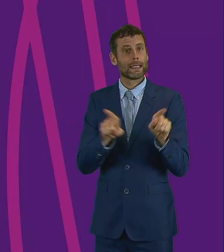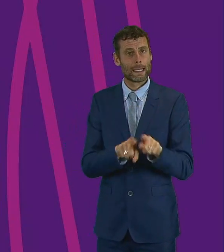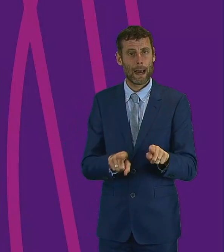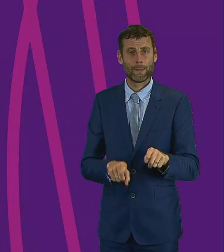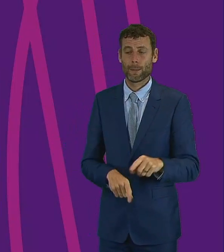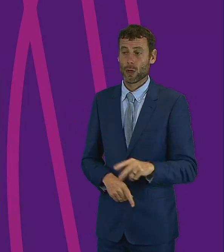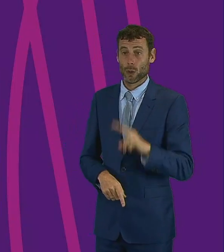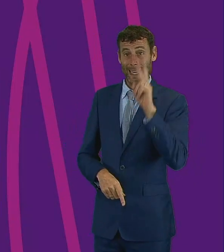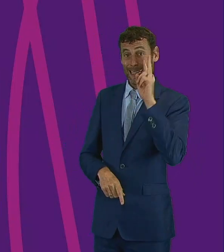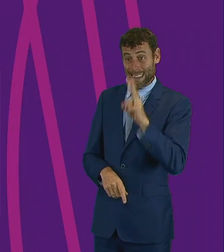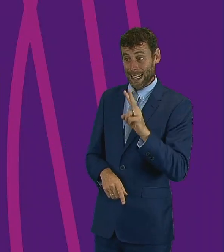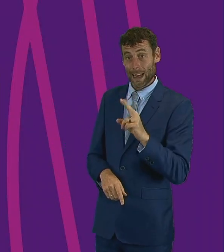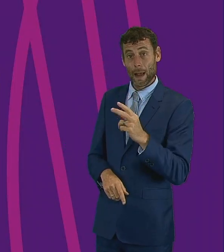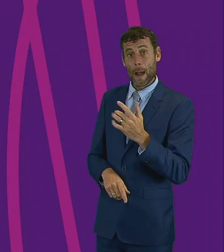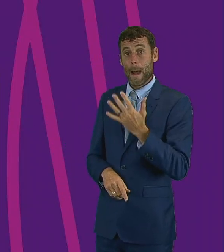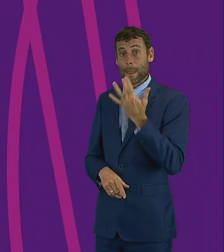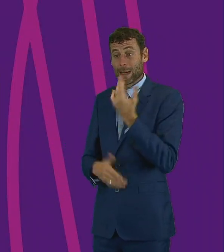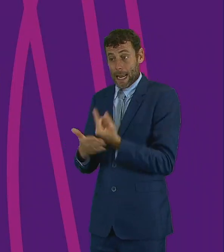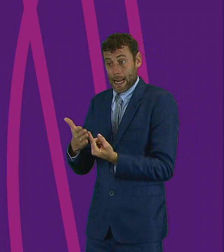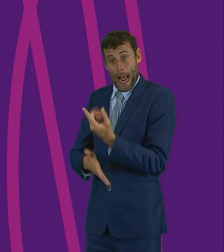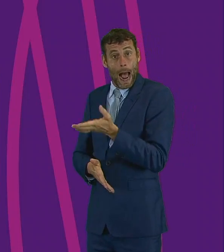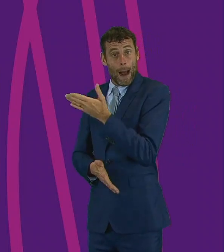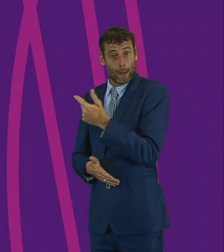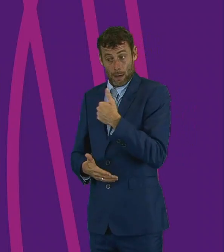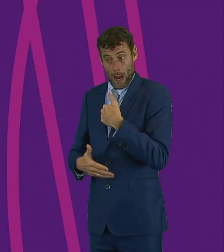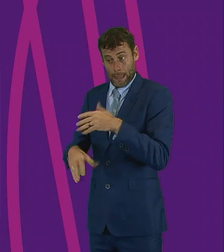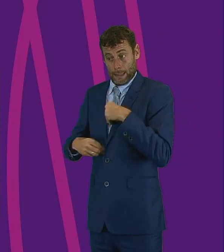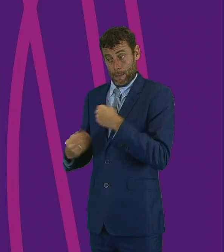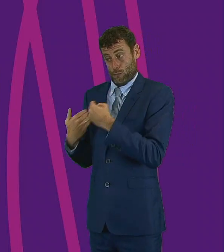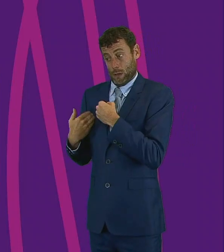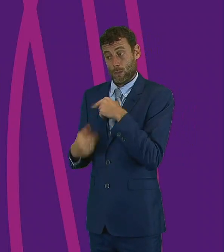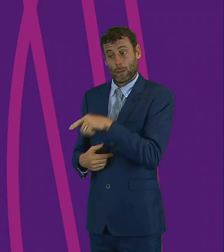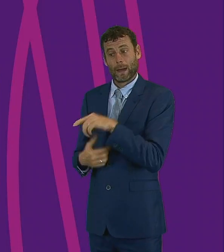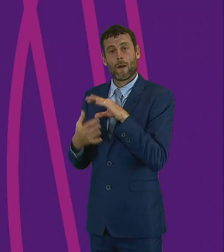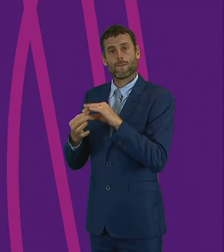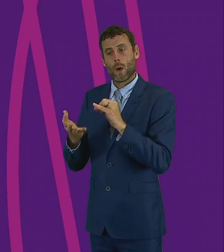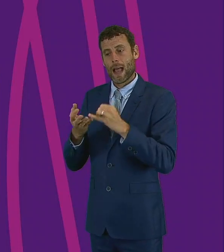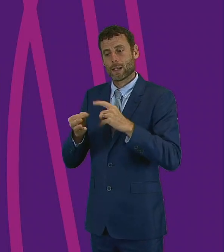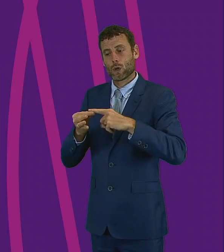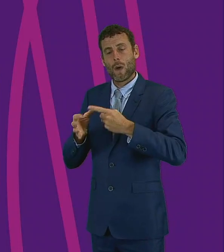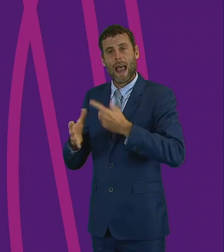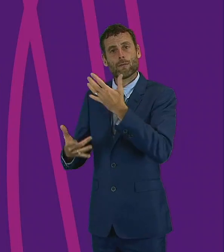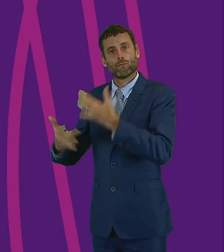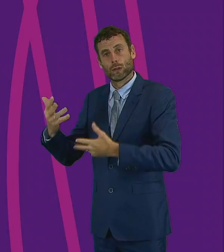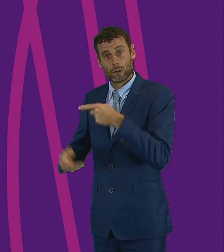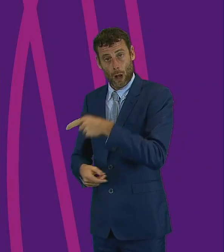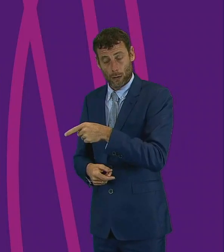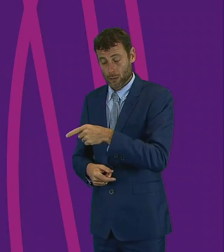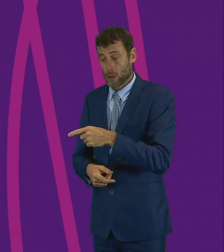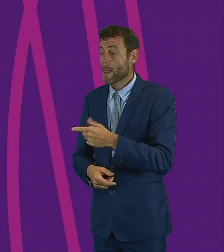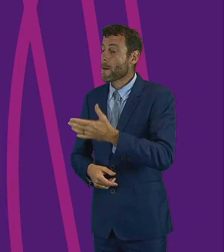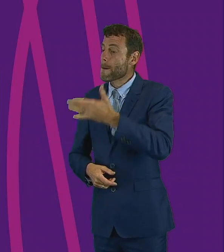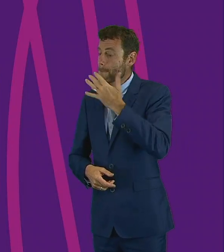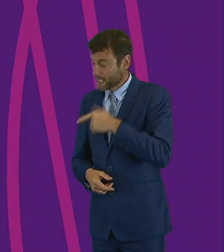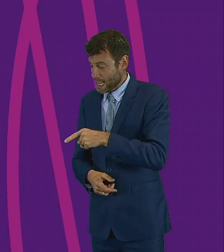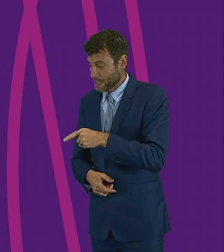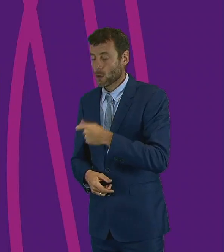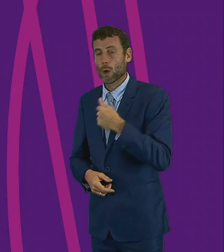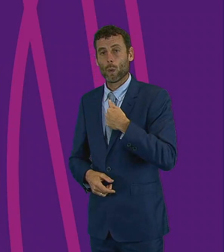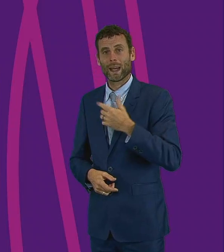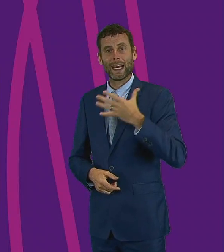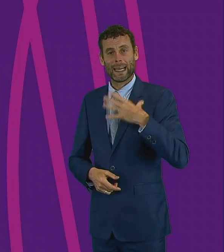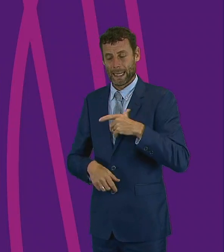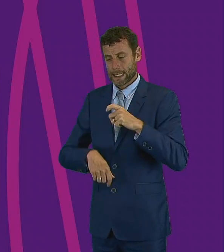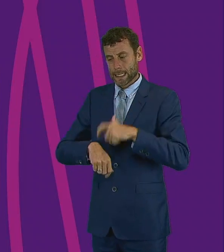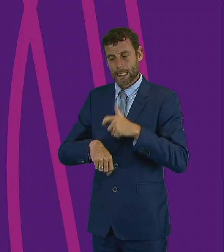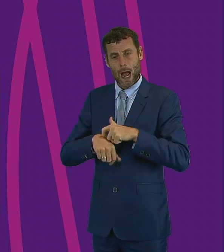that were made, and I take responsibility for those mistakes around the SQA results this year, that we take time to make sure that we get that right while continuing